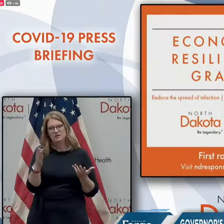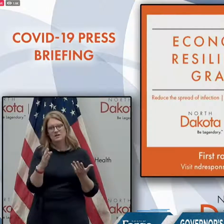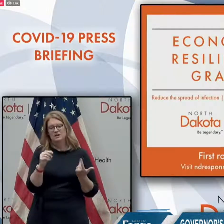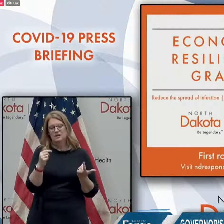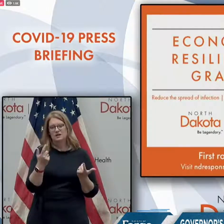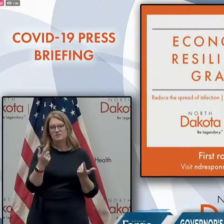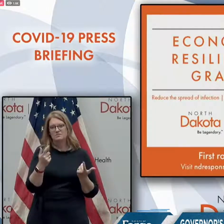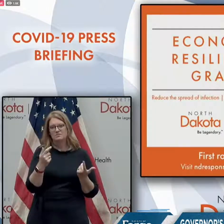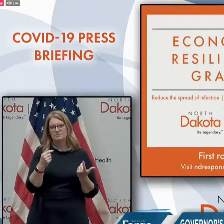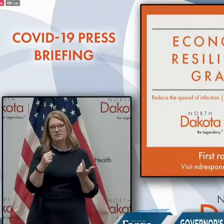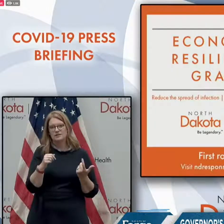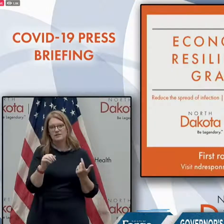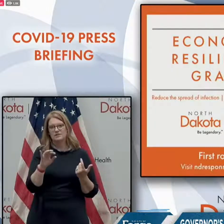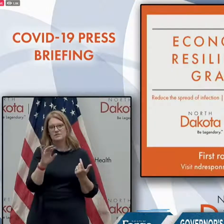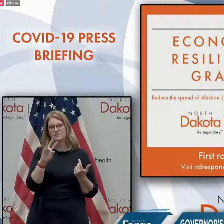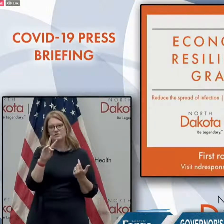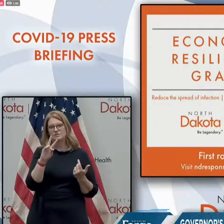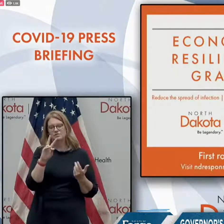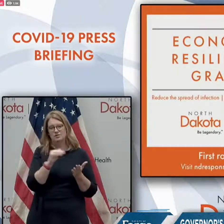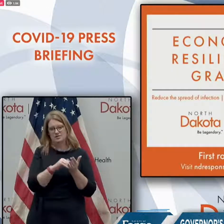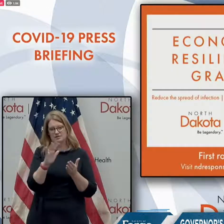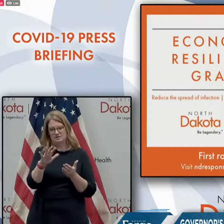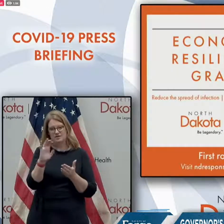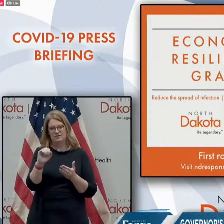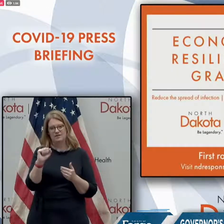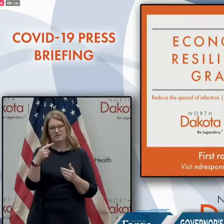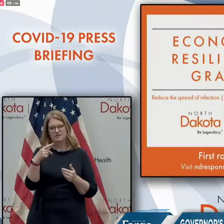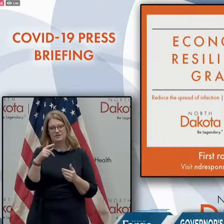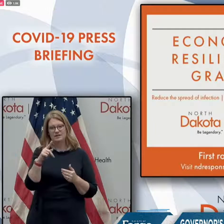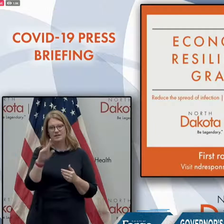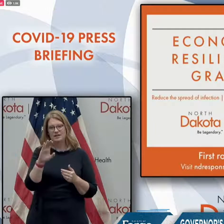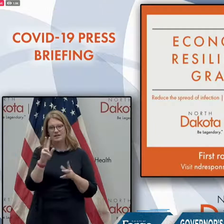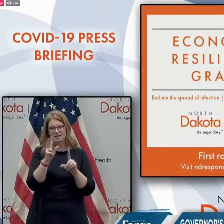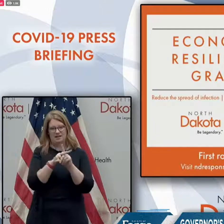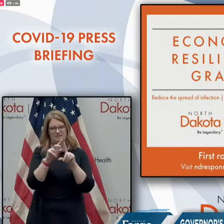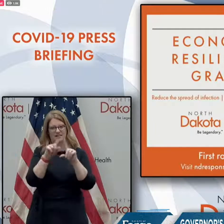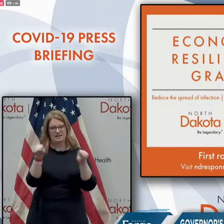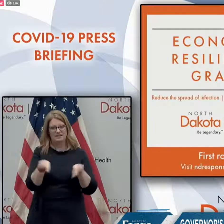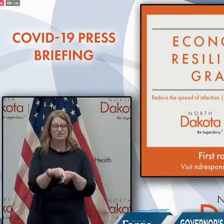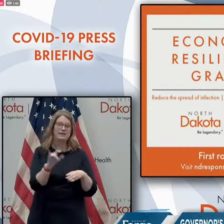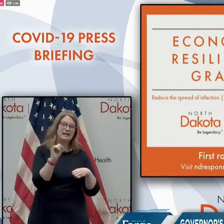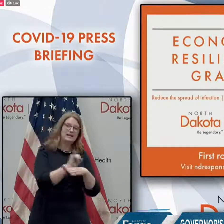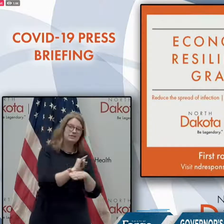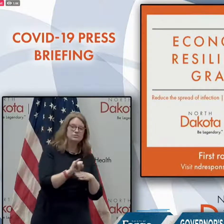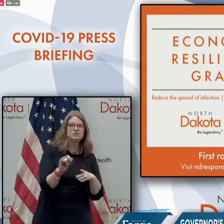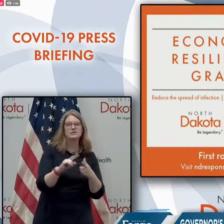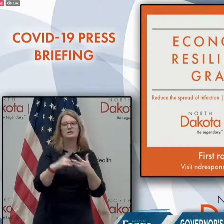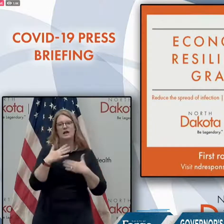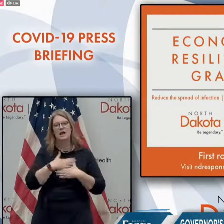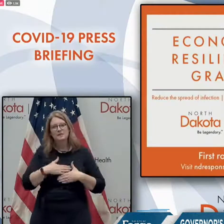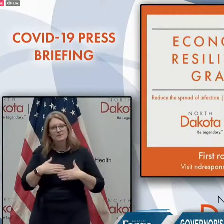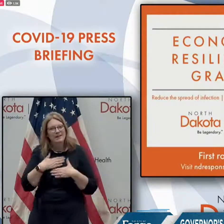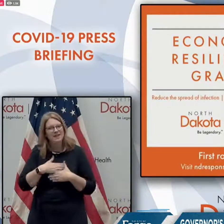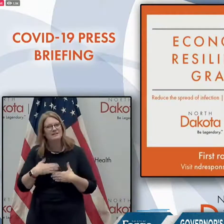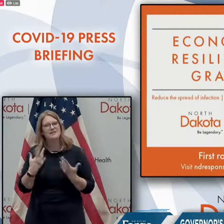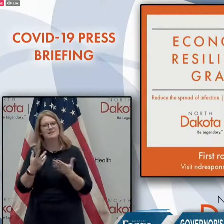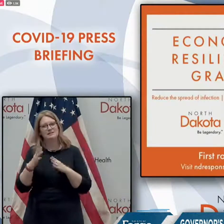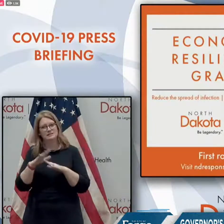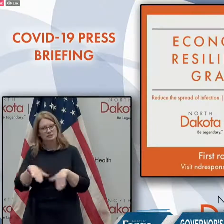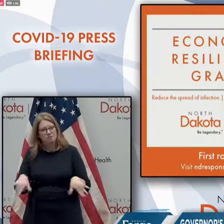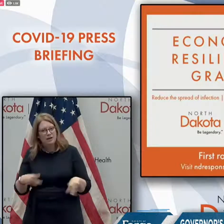applications received in the 2,500 applications, and they go from industry to hospitality to childcare to